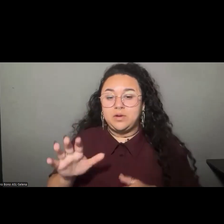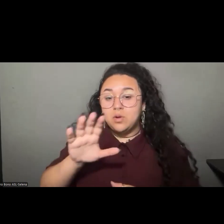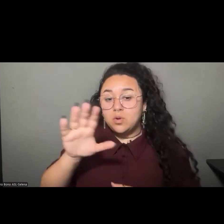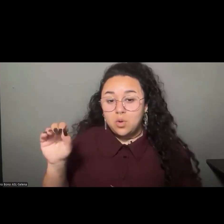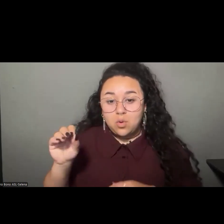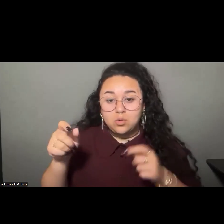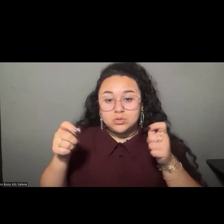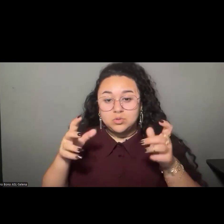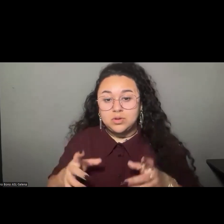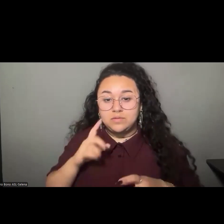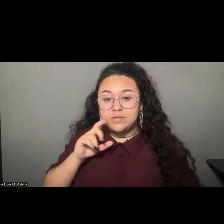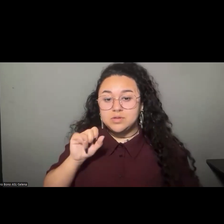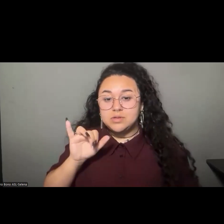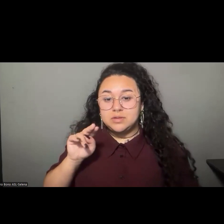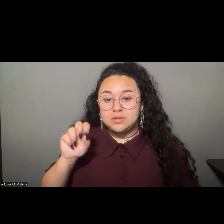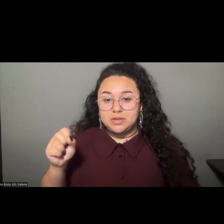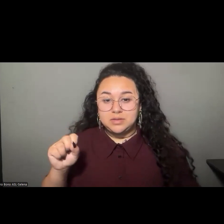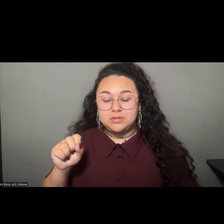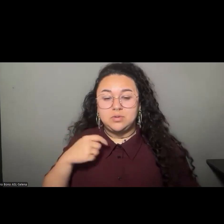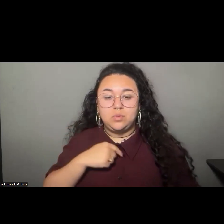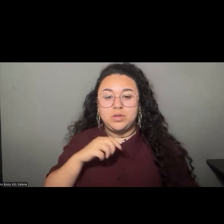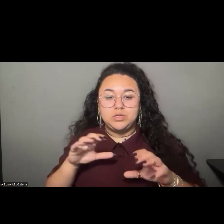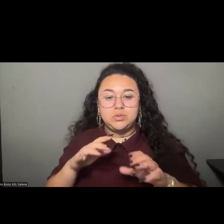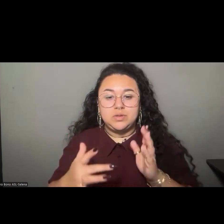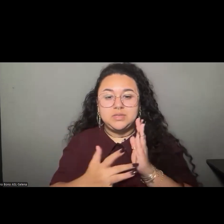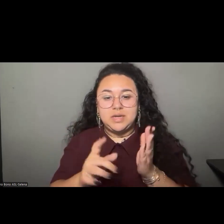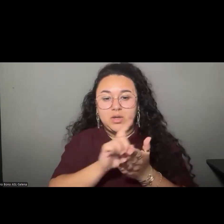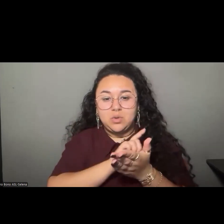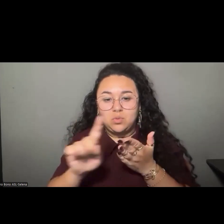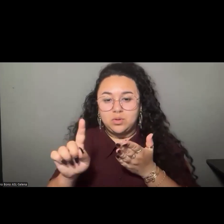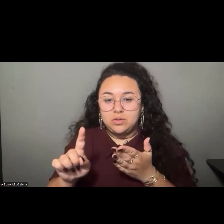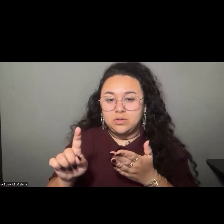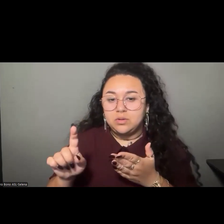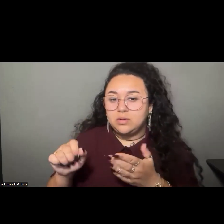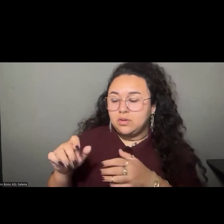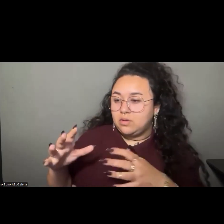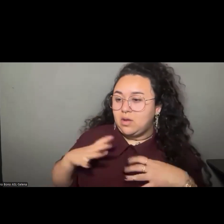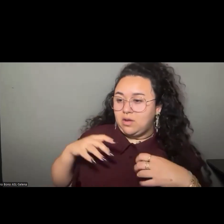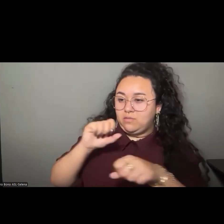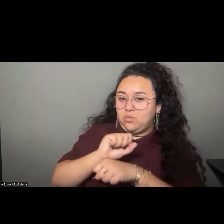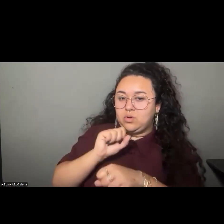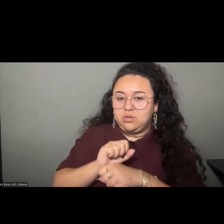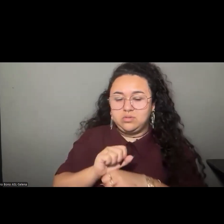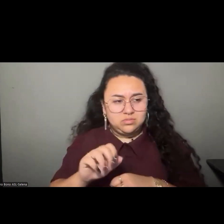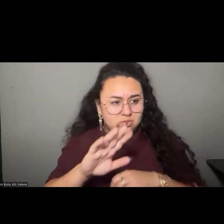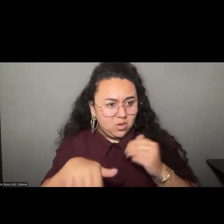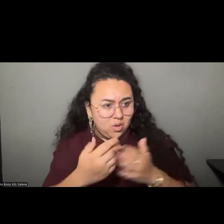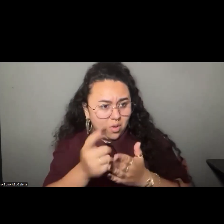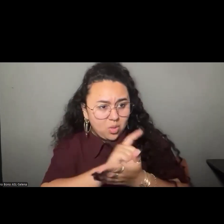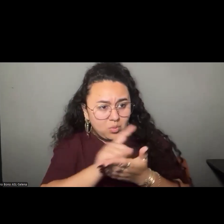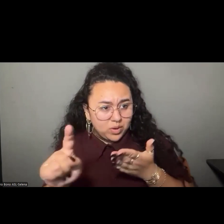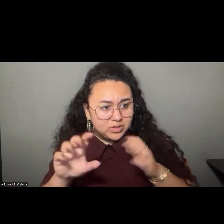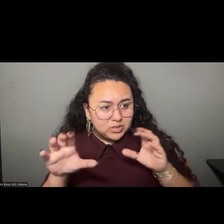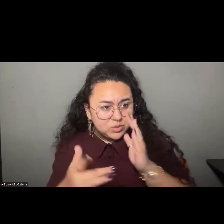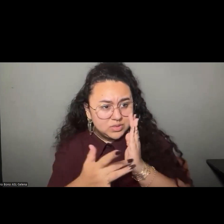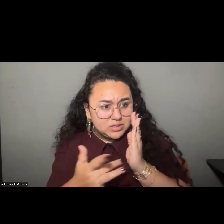we do a tech week at Sins. And I was like, what? And she was like, yeah, you got to take off work. And I was like, a whole week to do